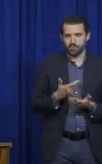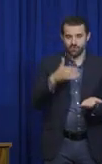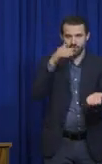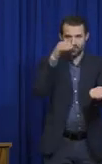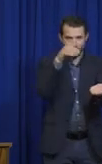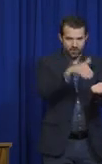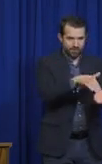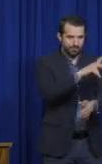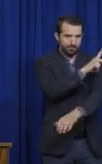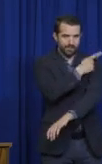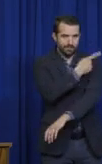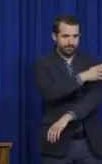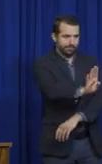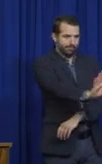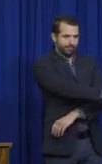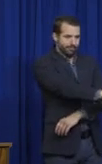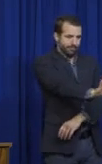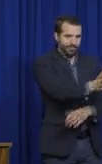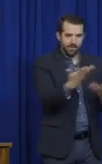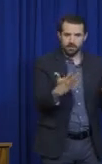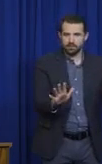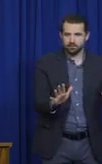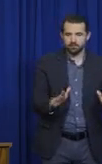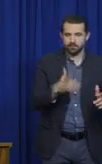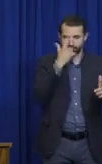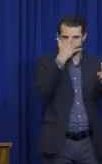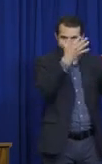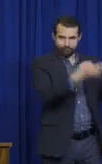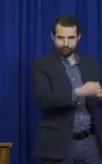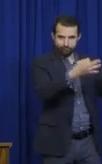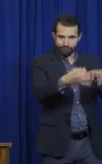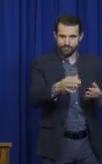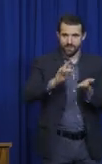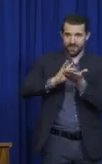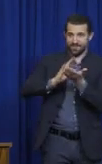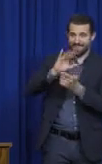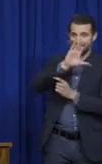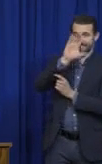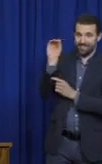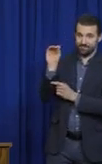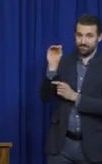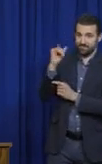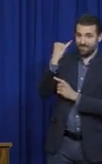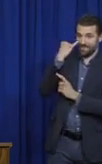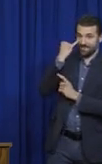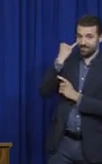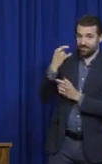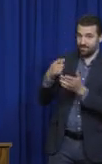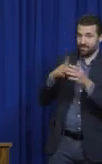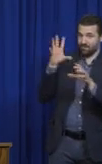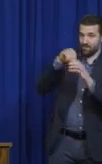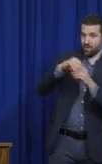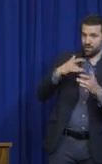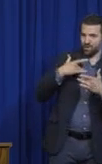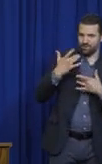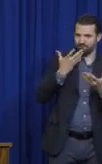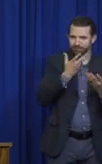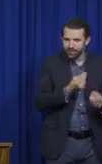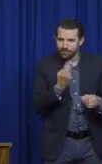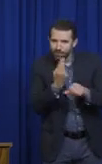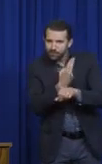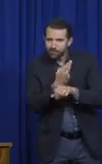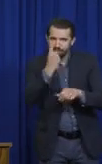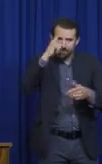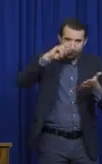her patient. And to the extent that the pharmaceutical company might need to be involved for compassionate use purposes, they would be. But Maine